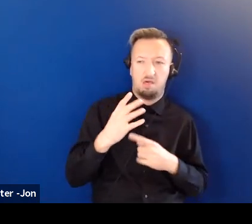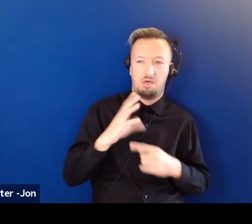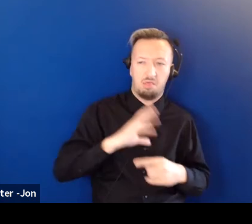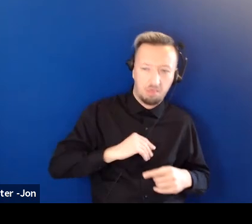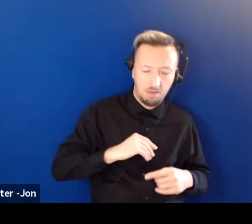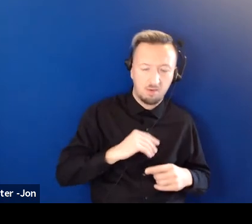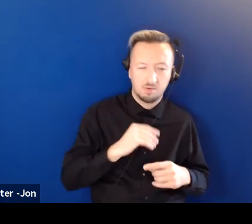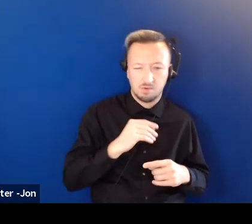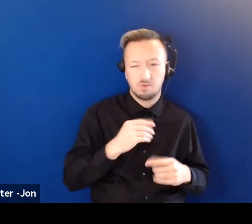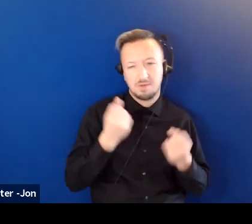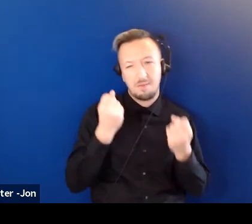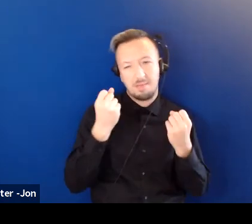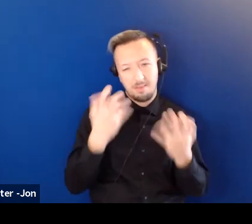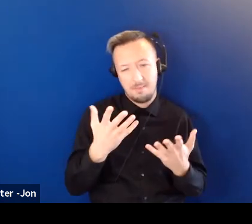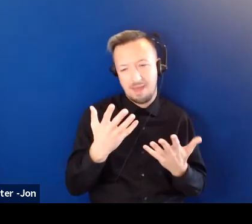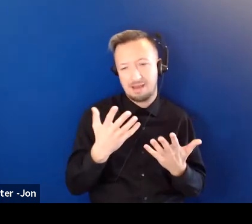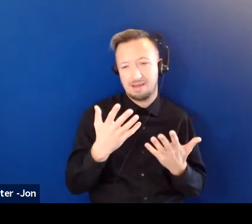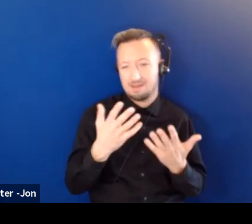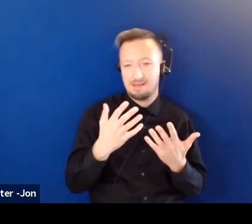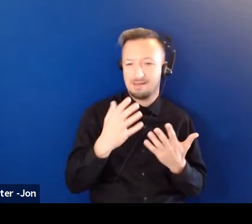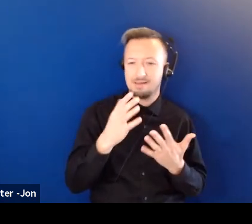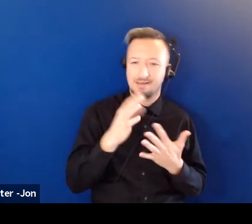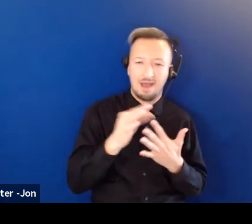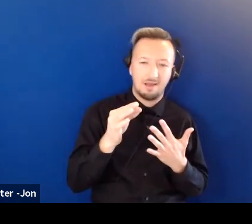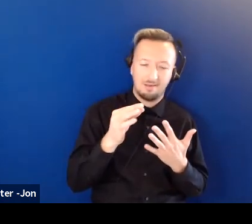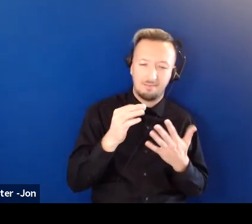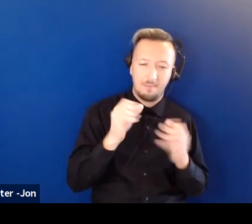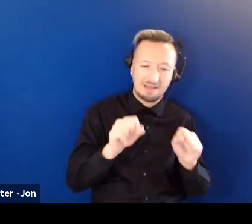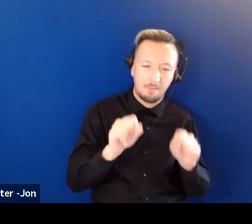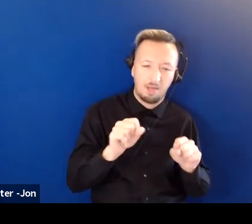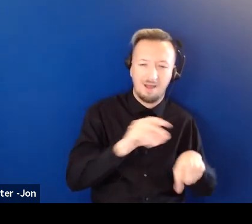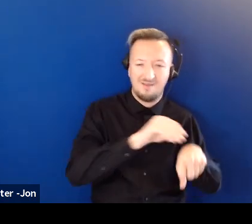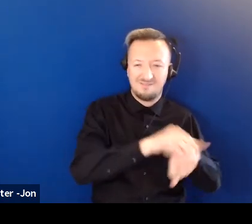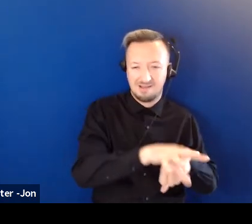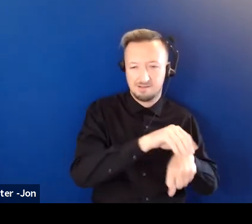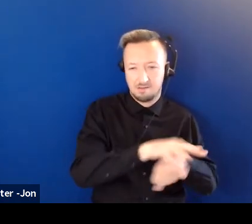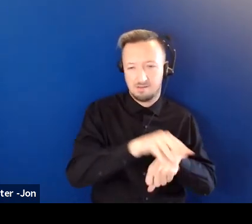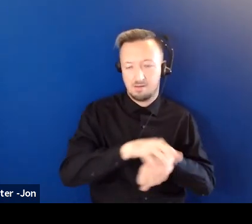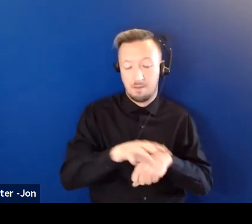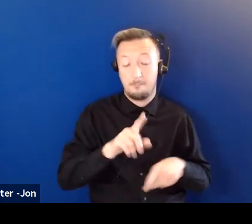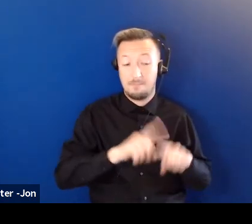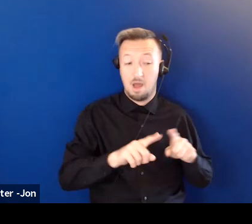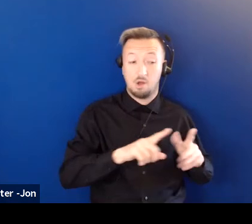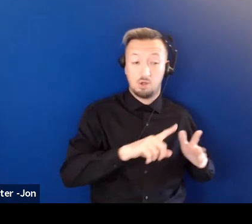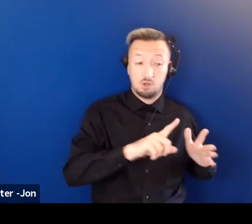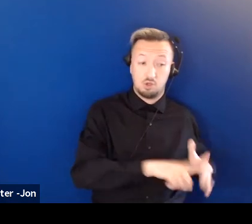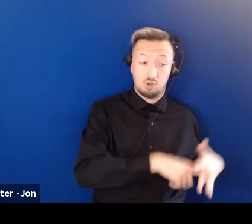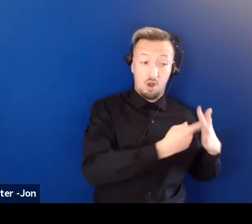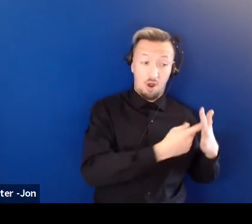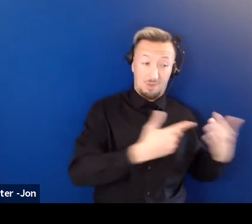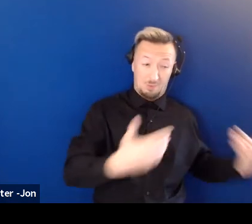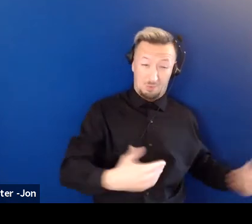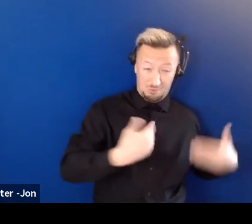lot of complicating factors, but I definitely think starting early, that's why one reason starting early